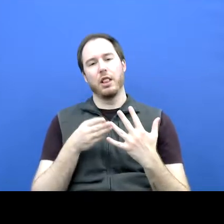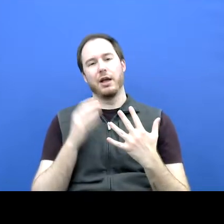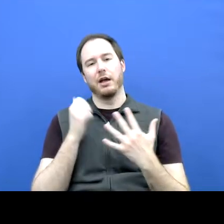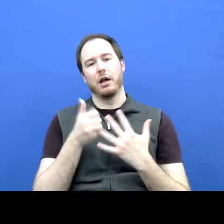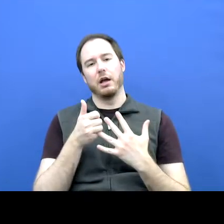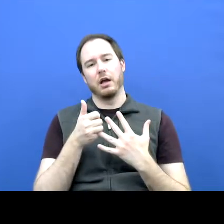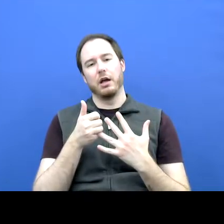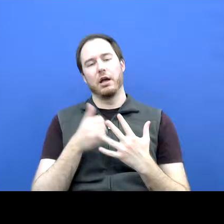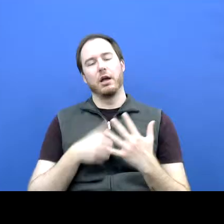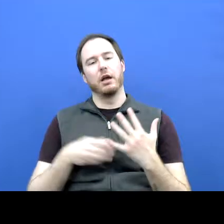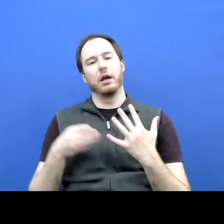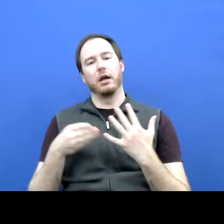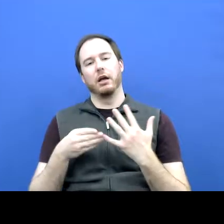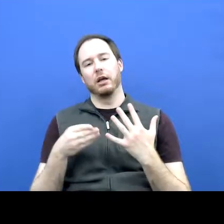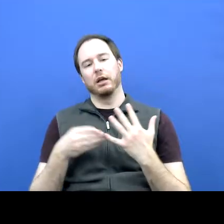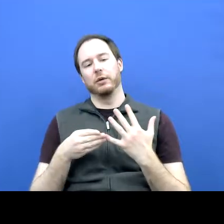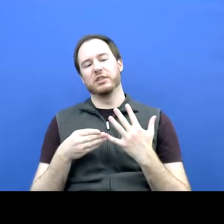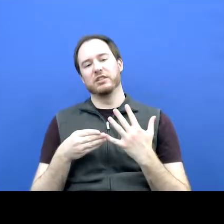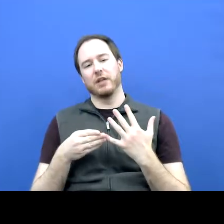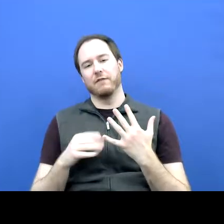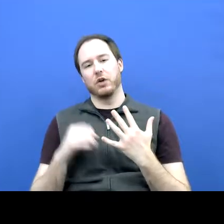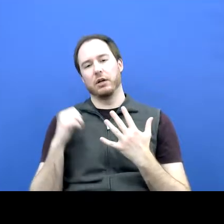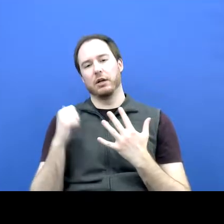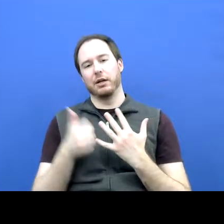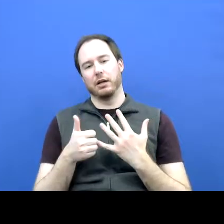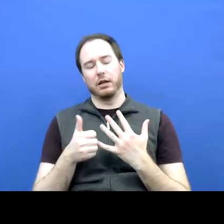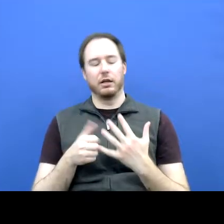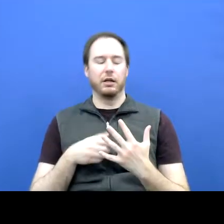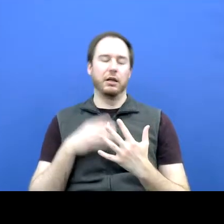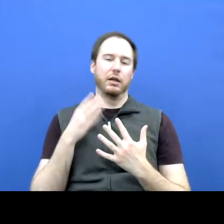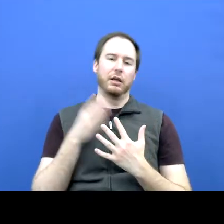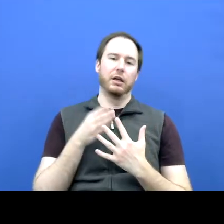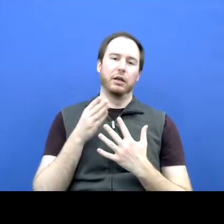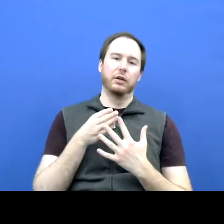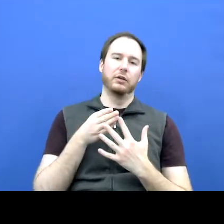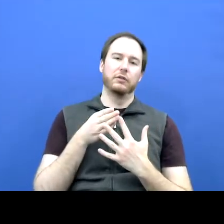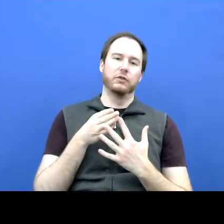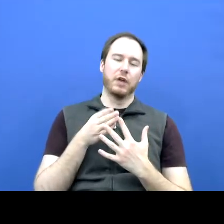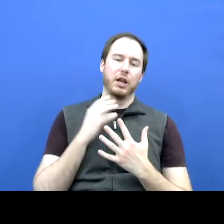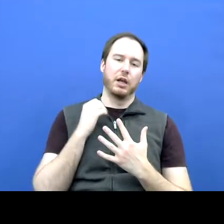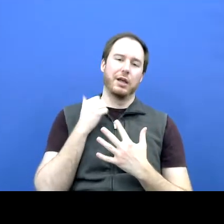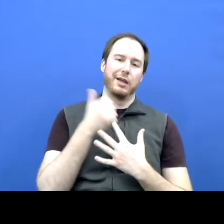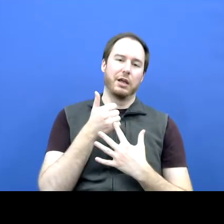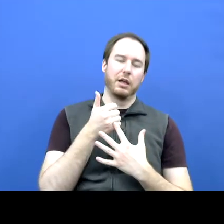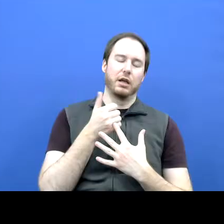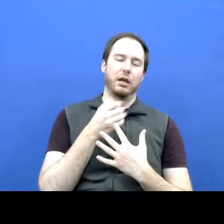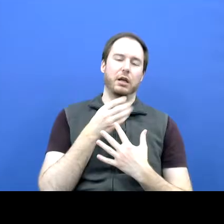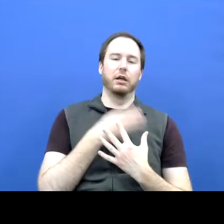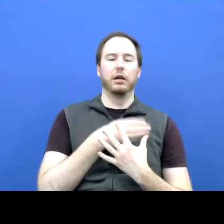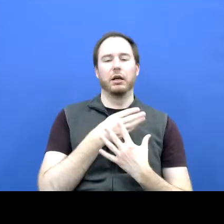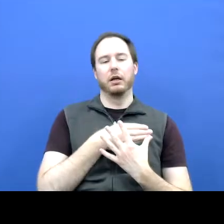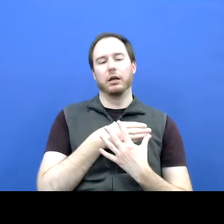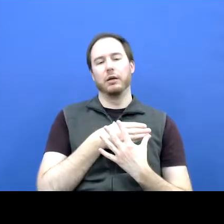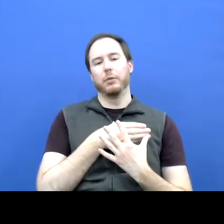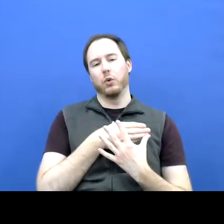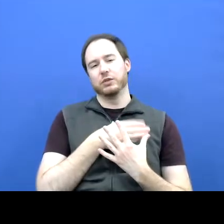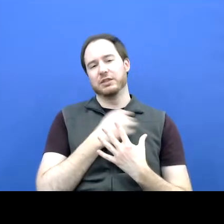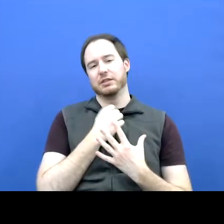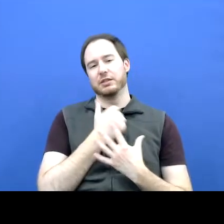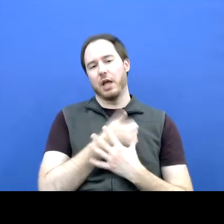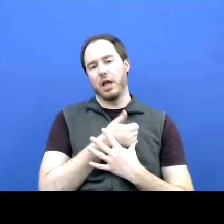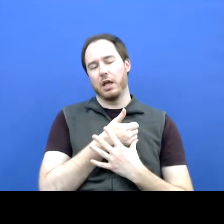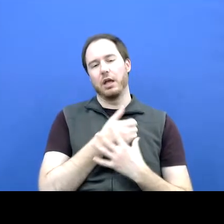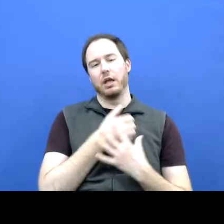Barley, Aye. Councilmember Stafford, Aye. Councilmember Safranik, Aye. Councilmember